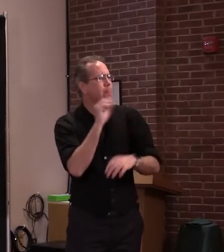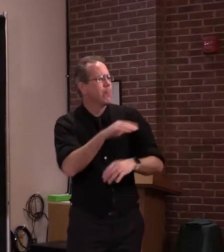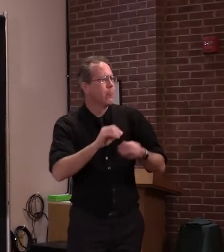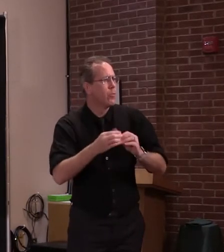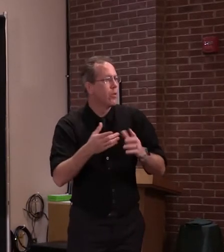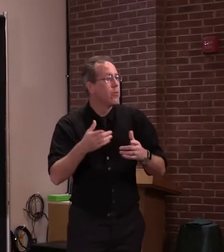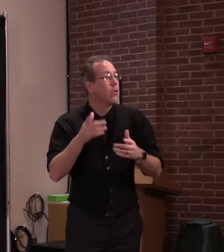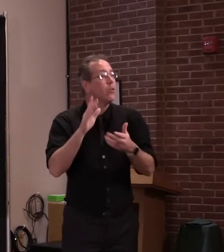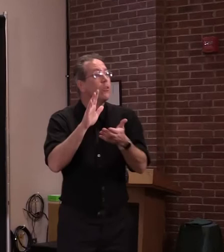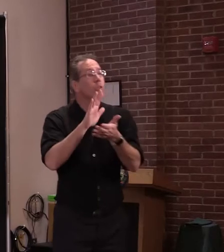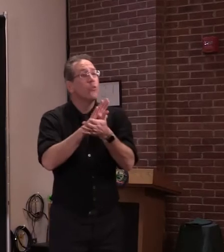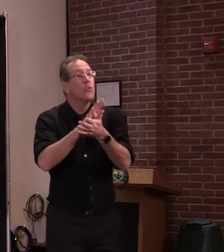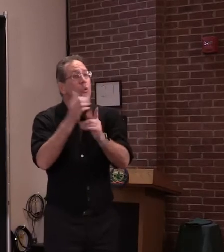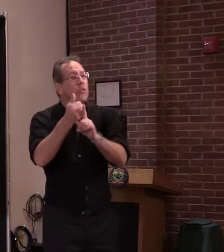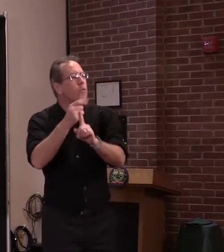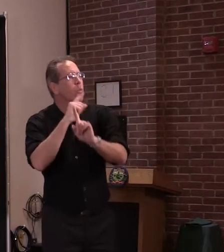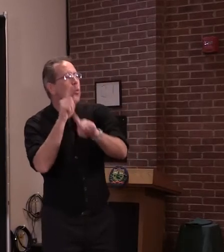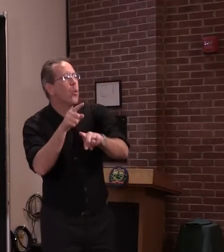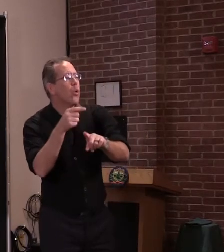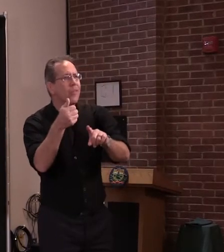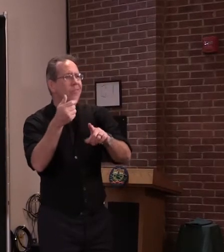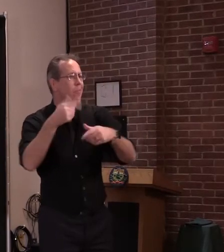themselves.